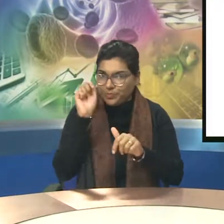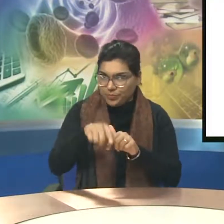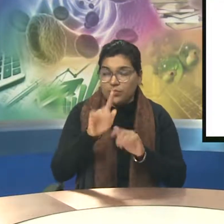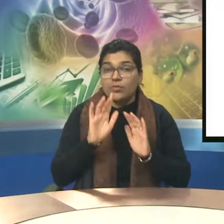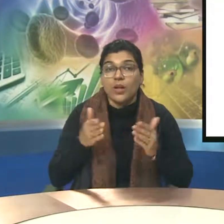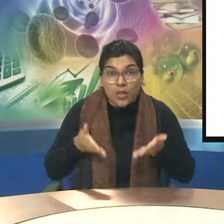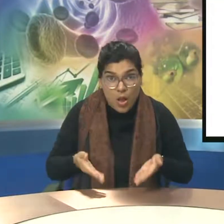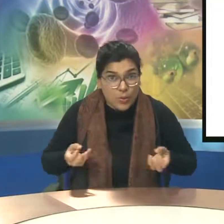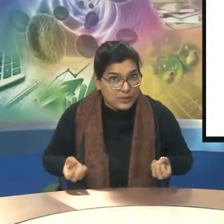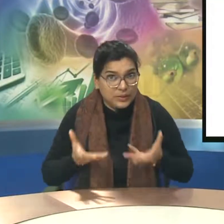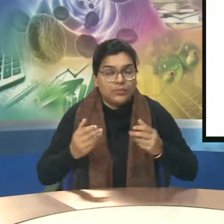choice